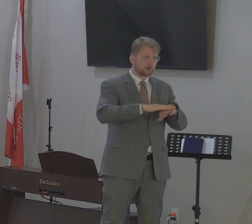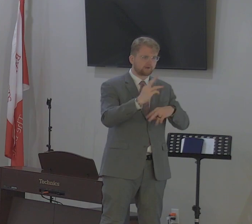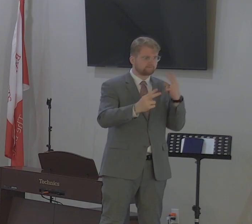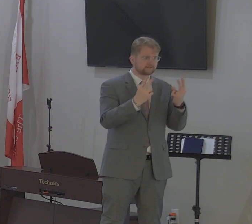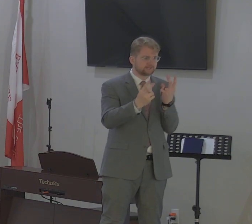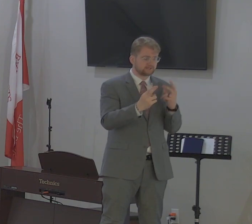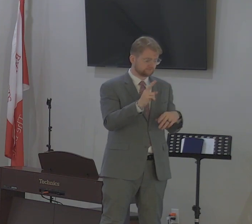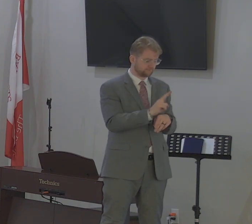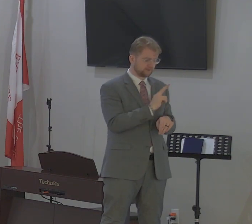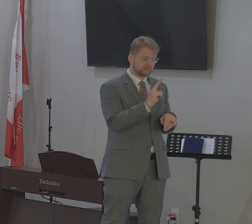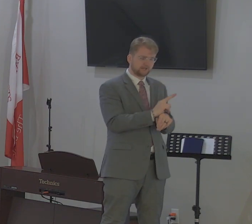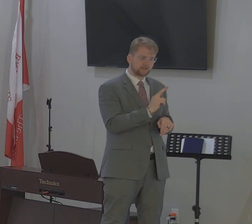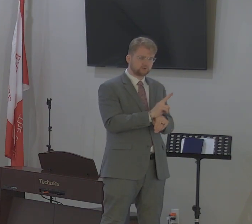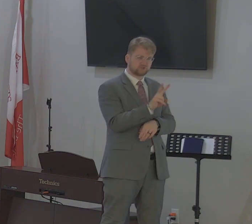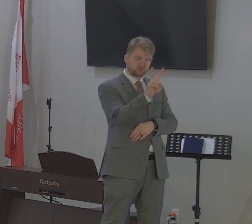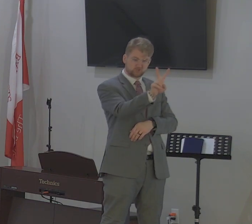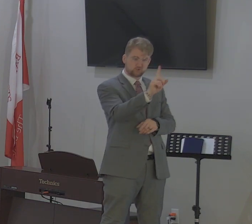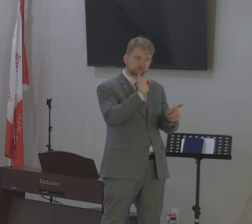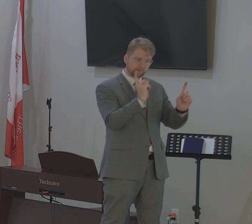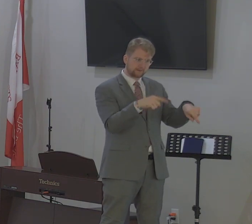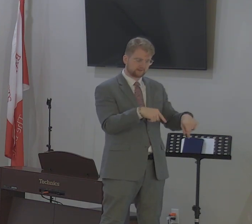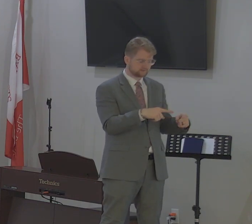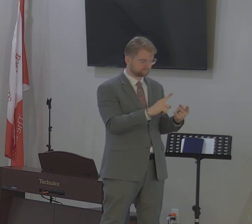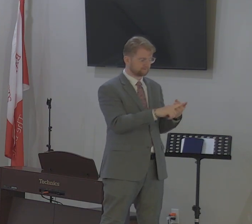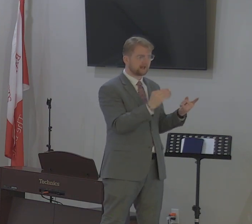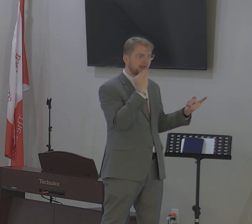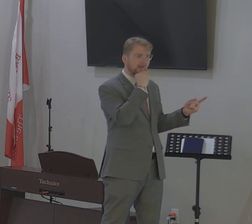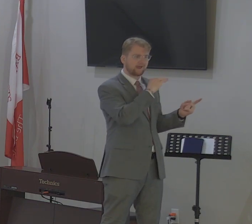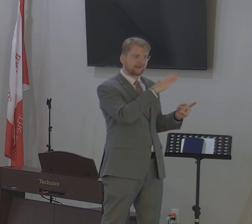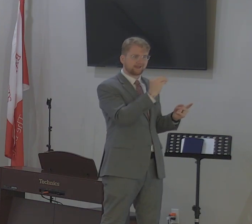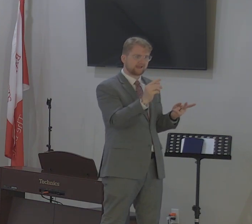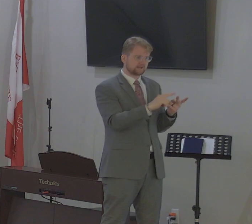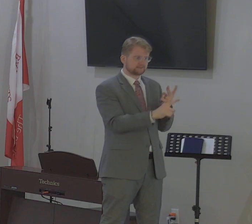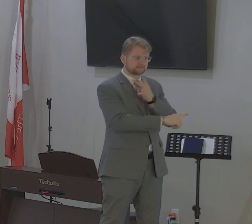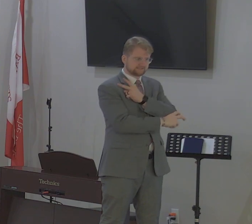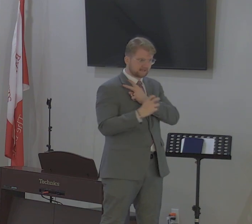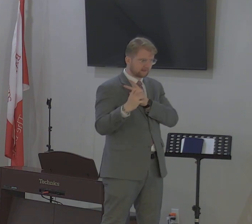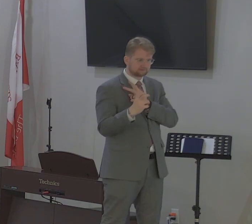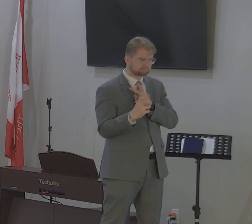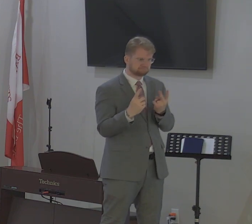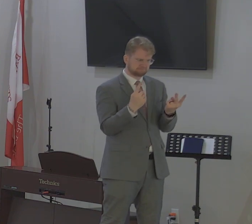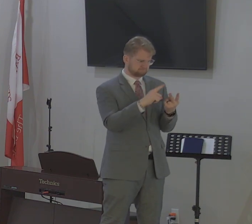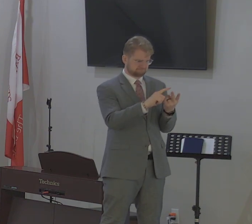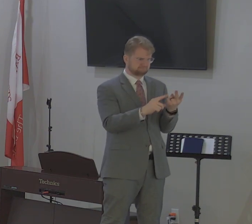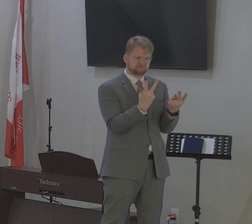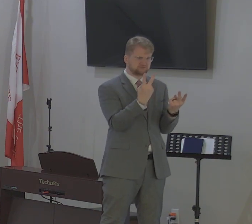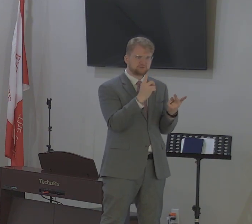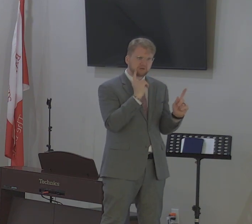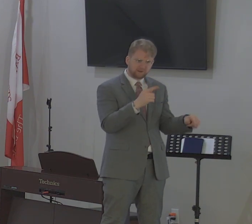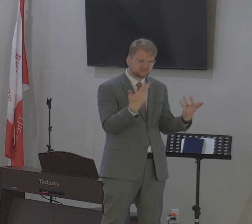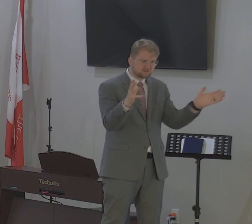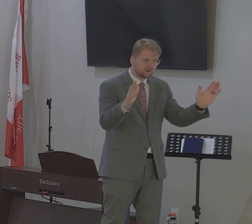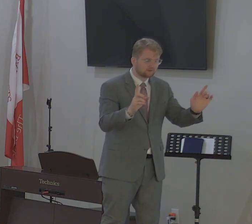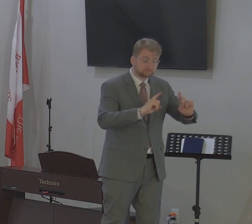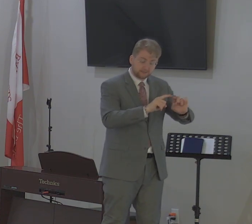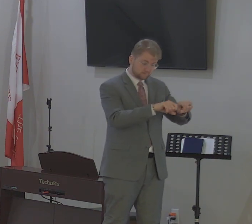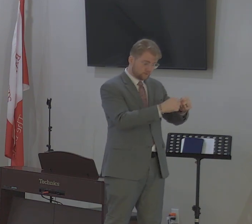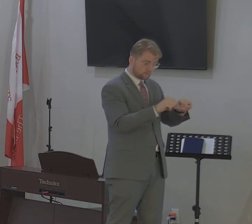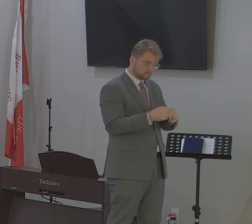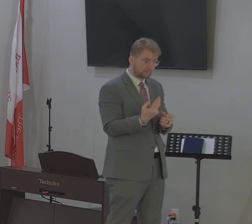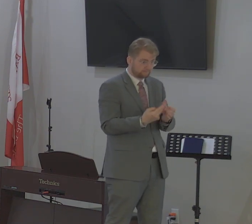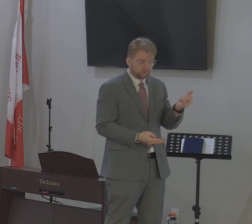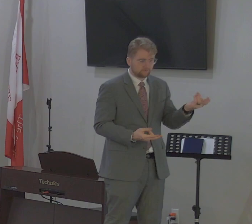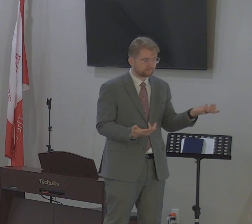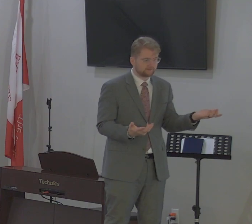and stealing, he was guilty of both. Guilty of one, you're guilty of all. There's nobody under the sound of my breath that can fulfill everything in